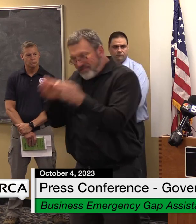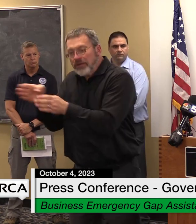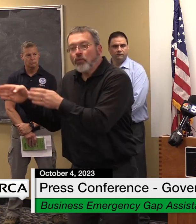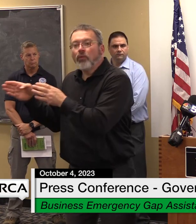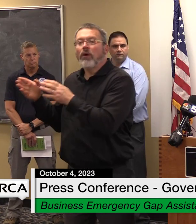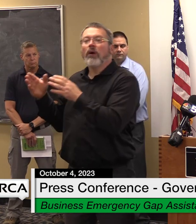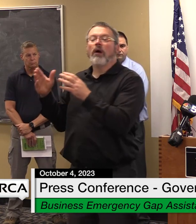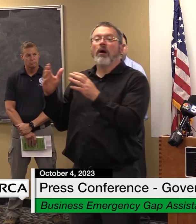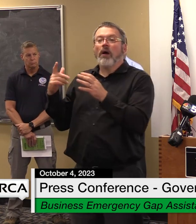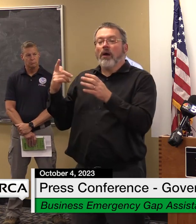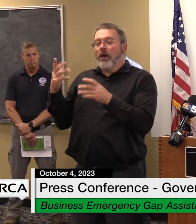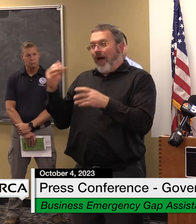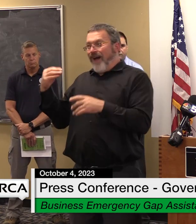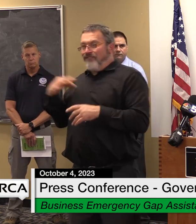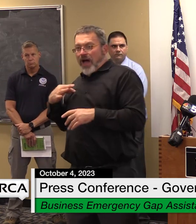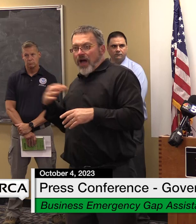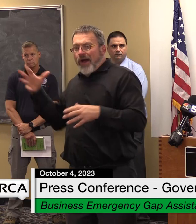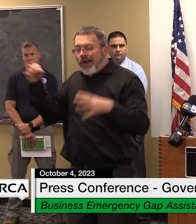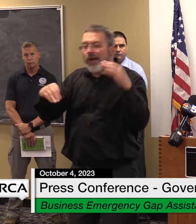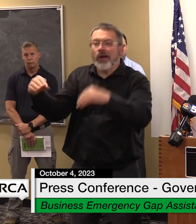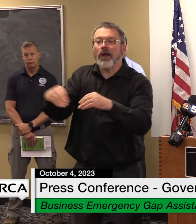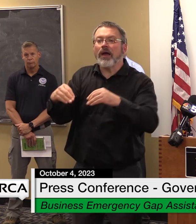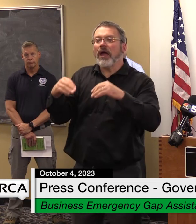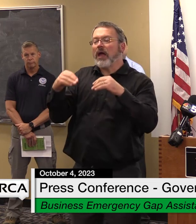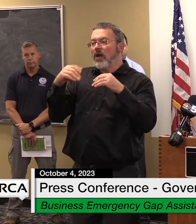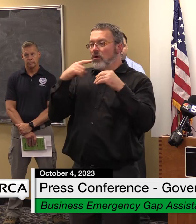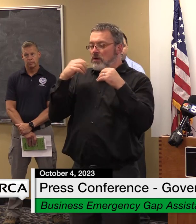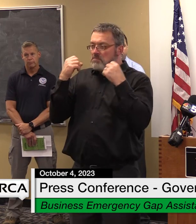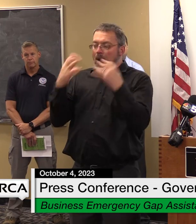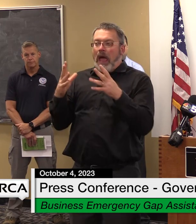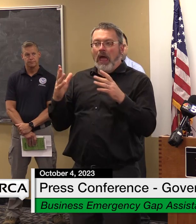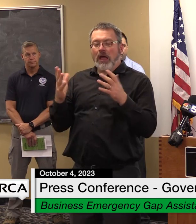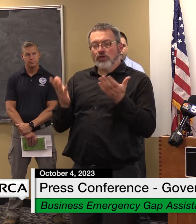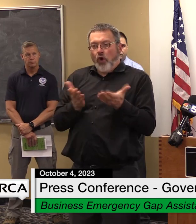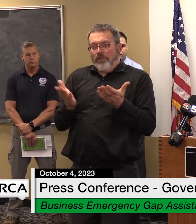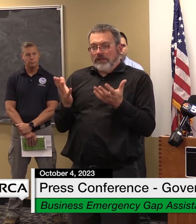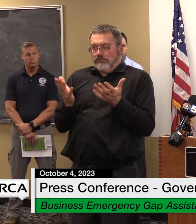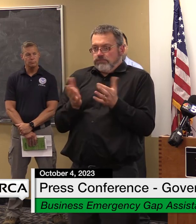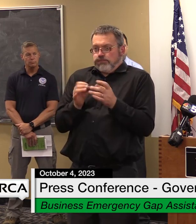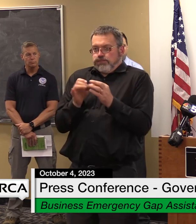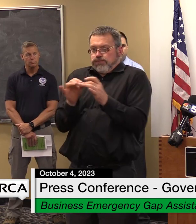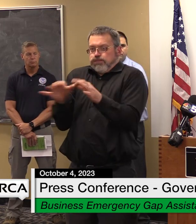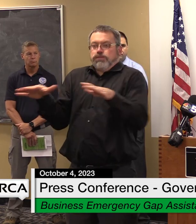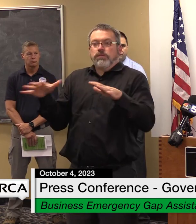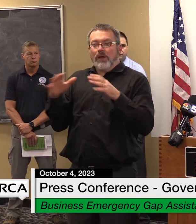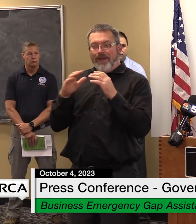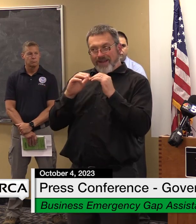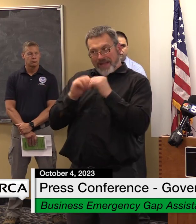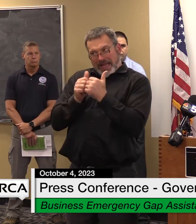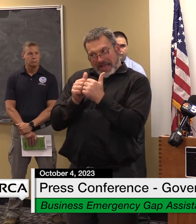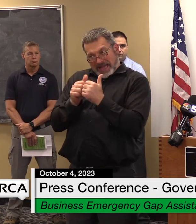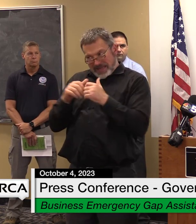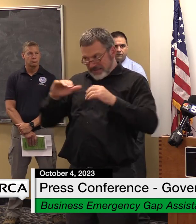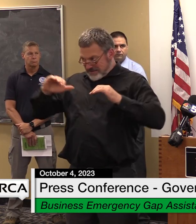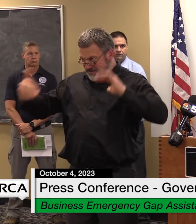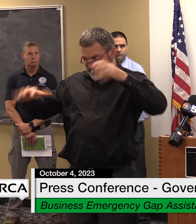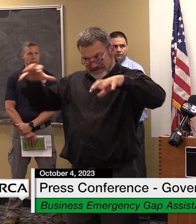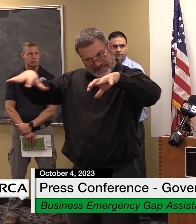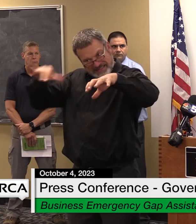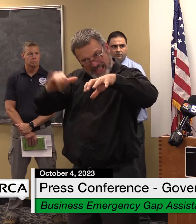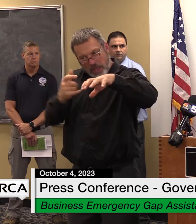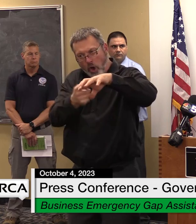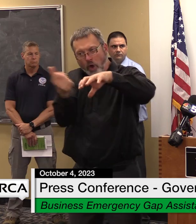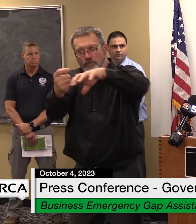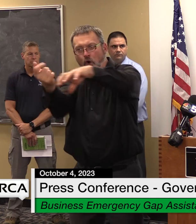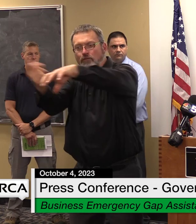groups and volunteer efforts to help citizens navigate some of the debris removal process. We also use these teams